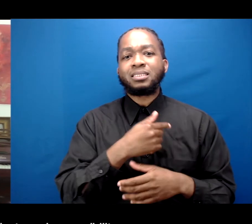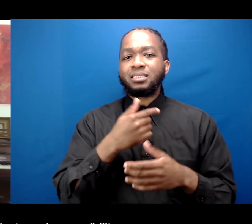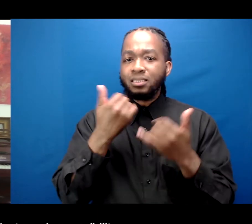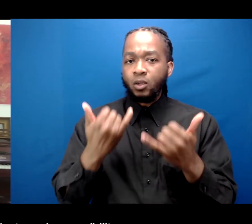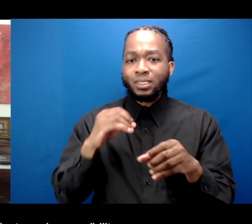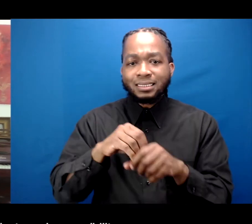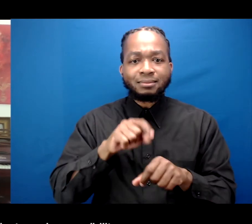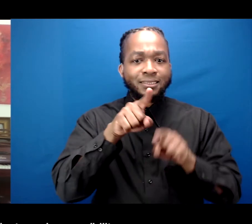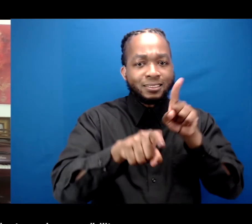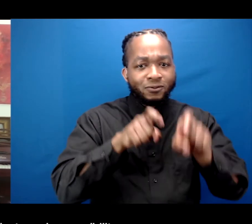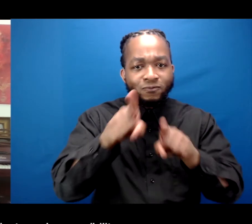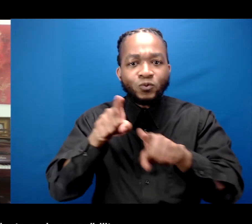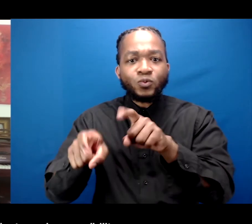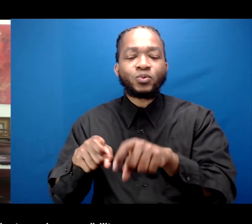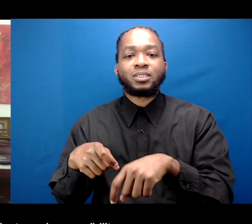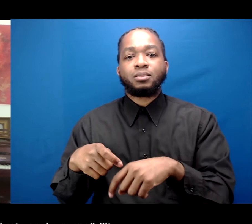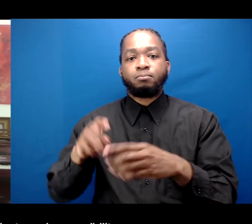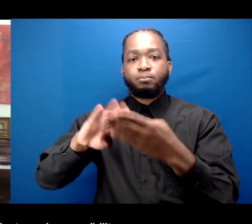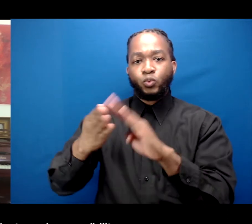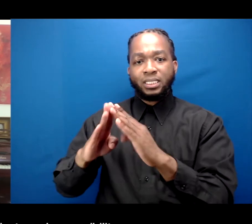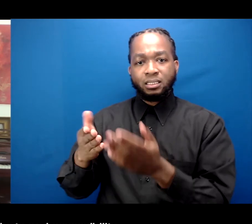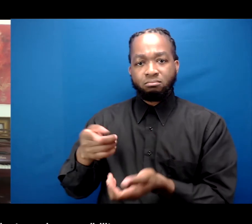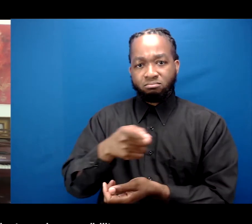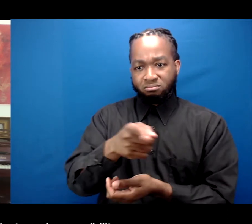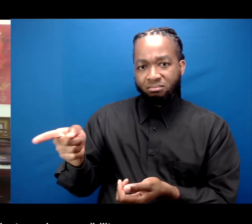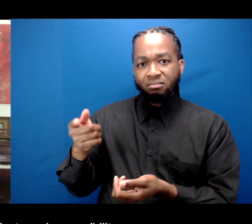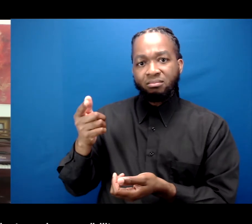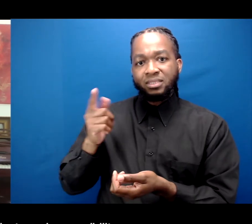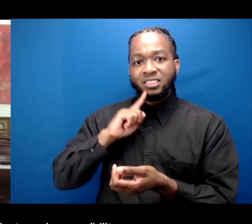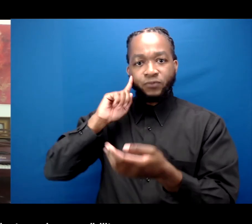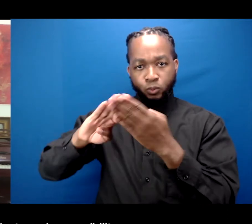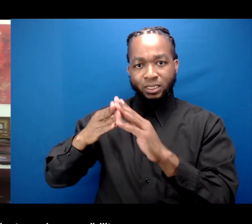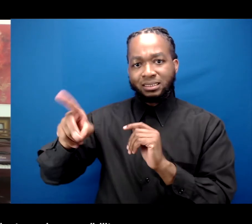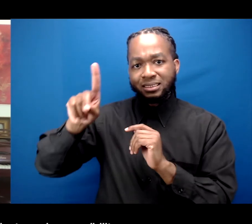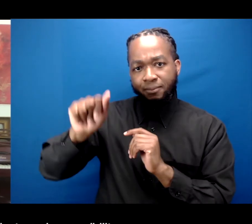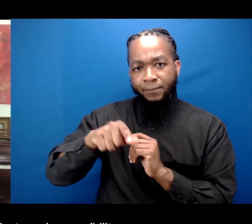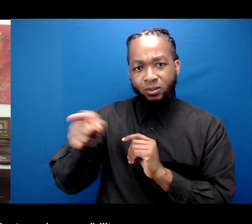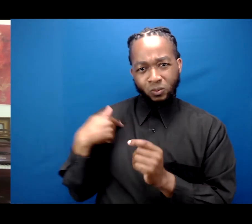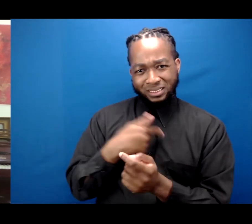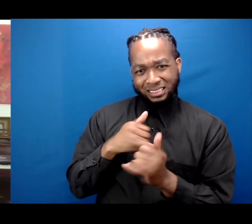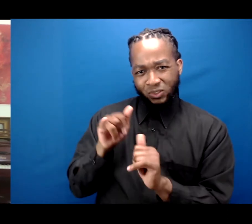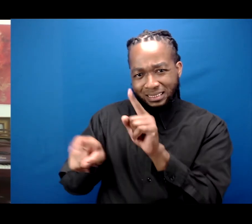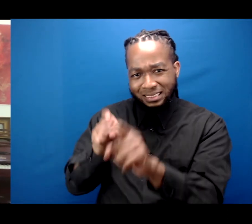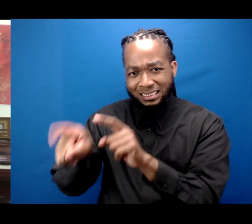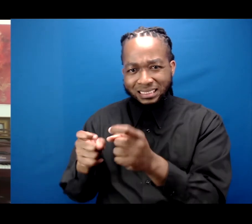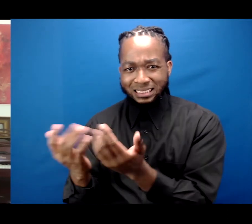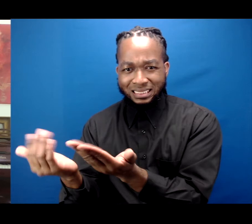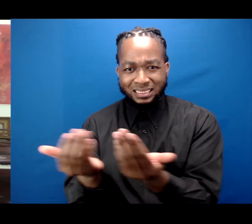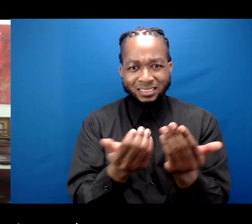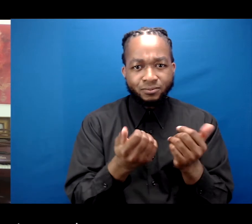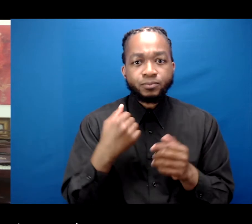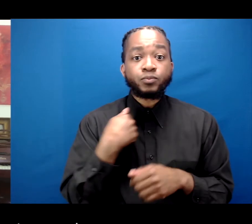with disabilities about new products and accessibility tools, and in maintaining dialogue with disability advocates and rights